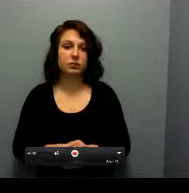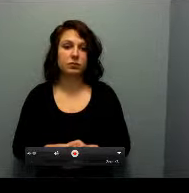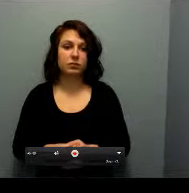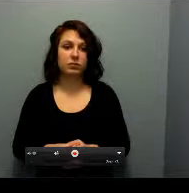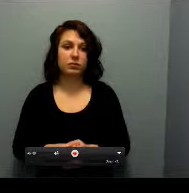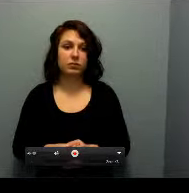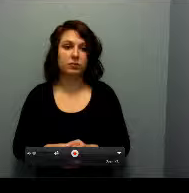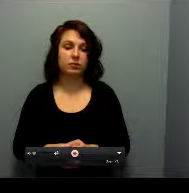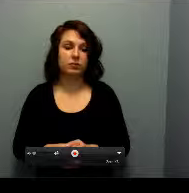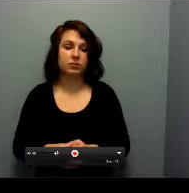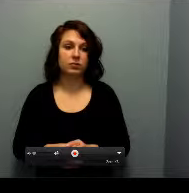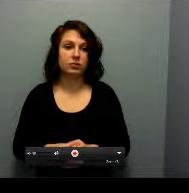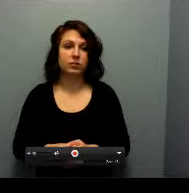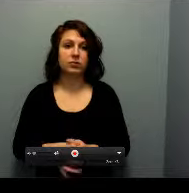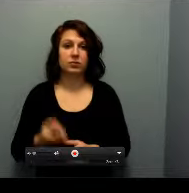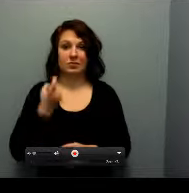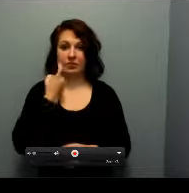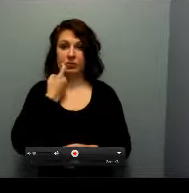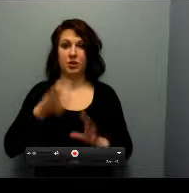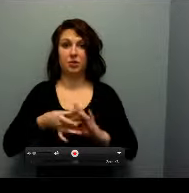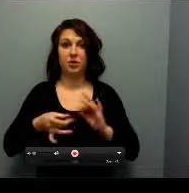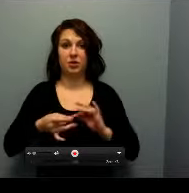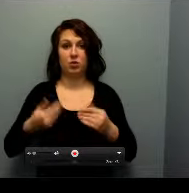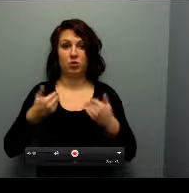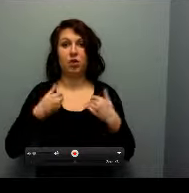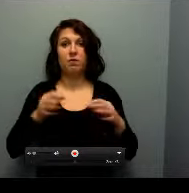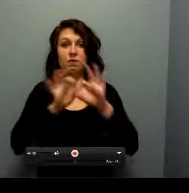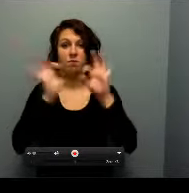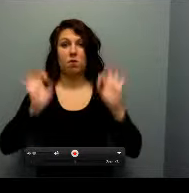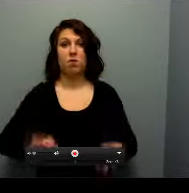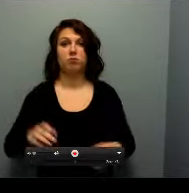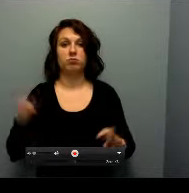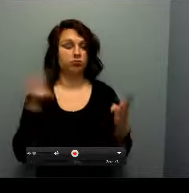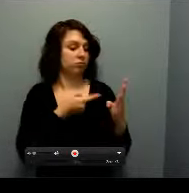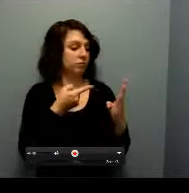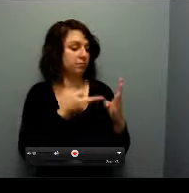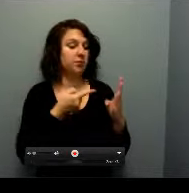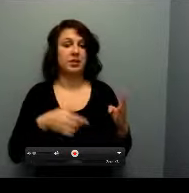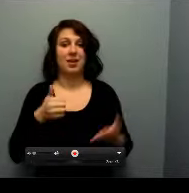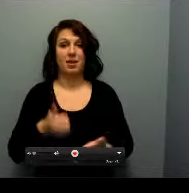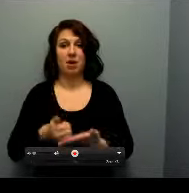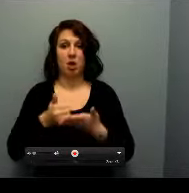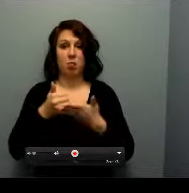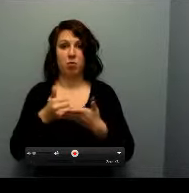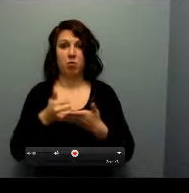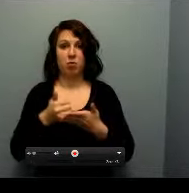and like I mentioned before, we do have forms that can help you through this.